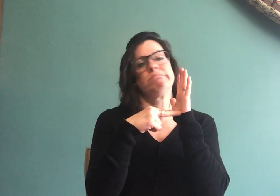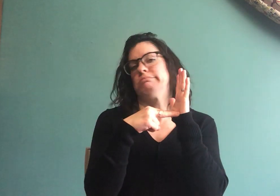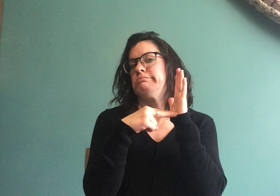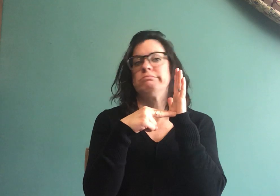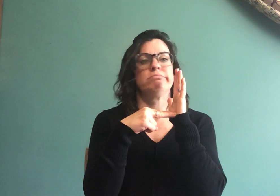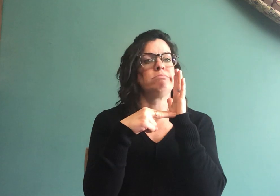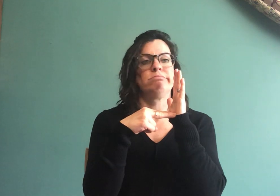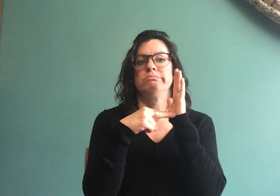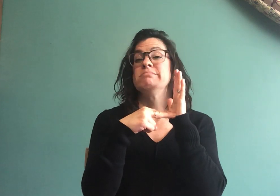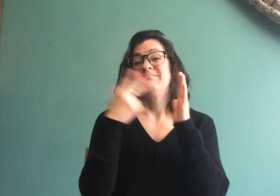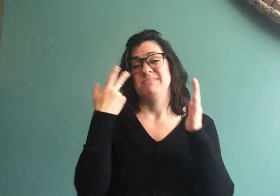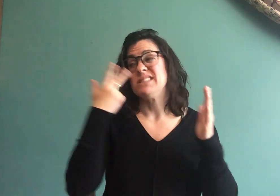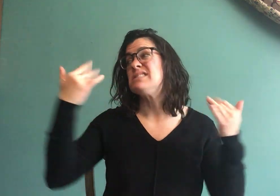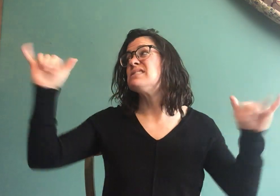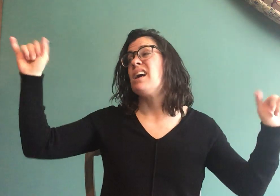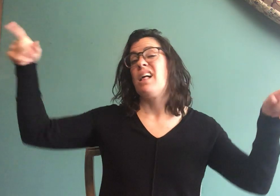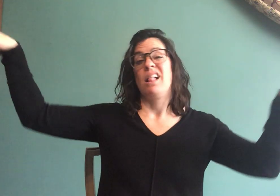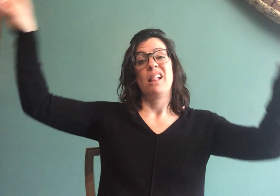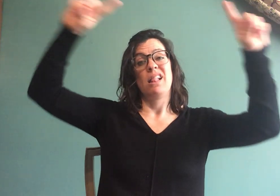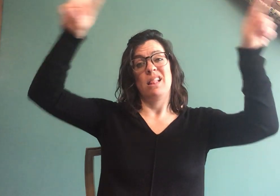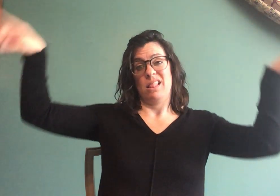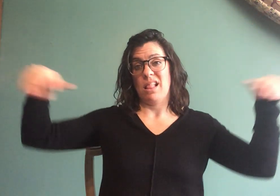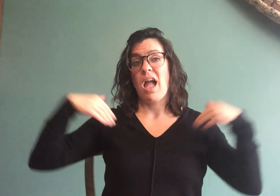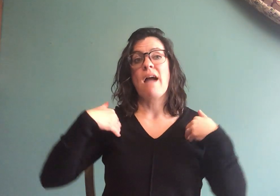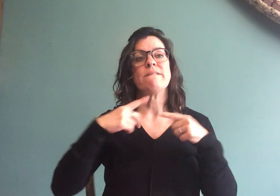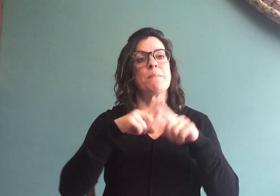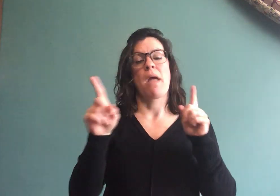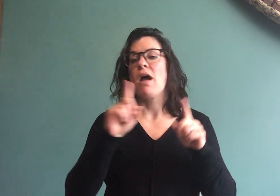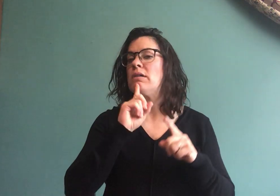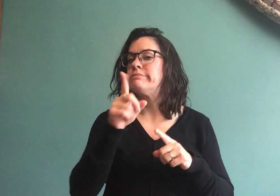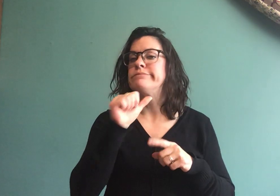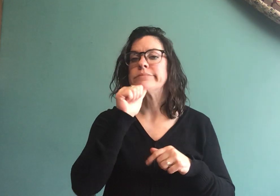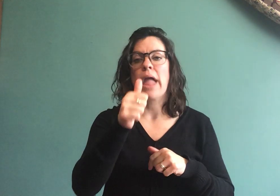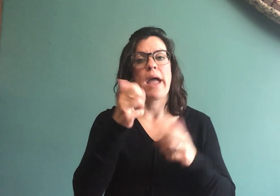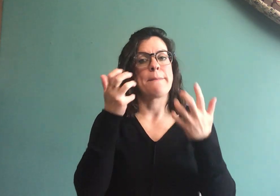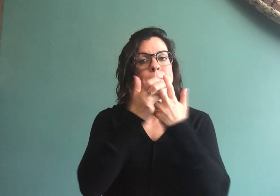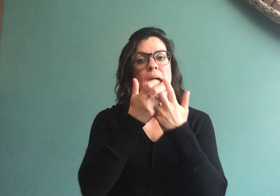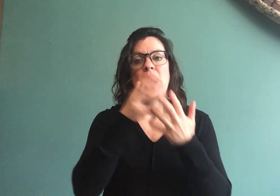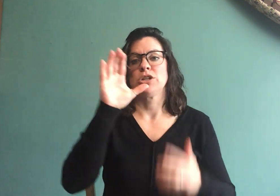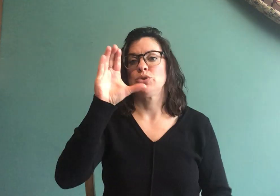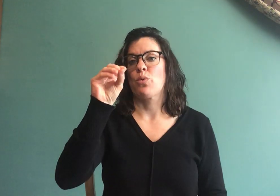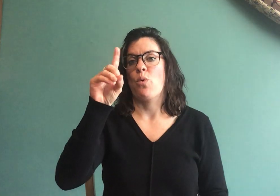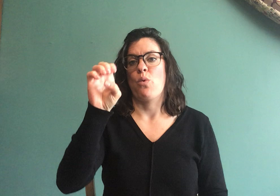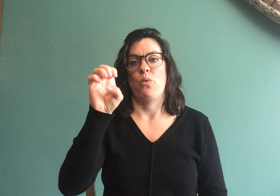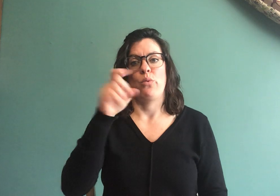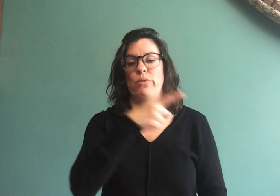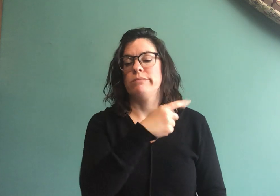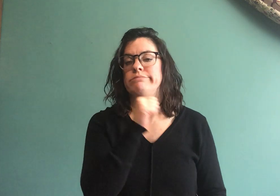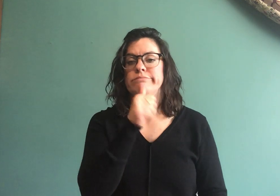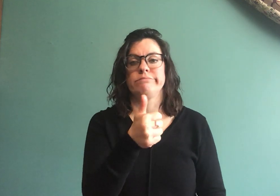Okay? These still exist out there. Okay? Now, if I had a